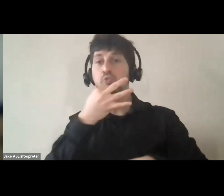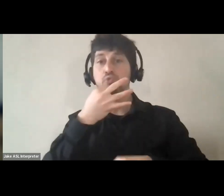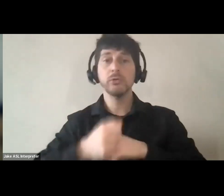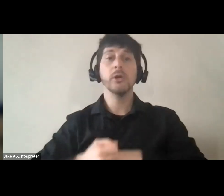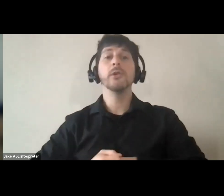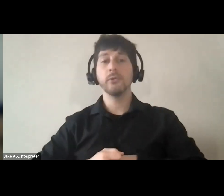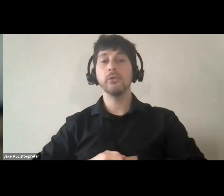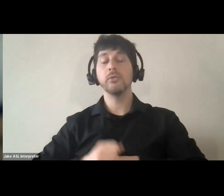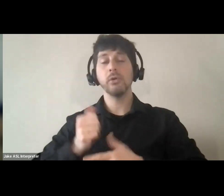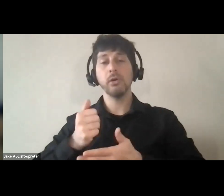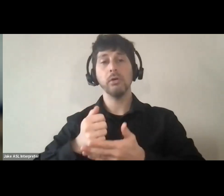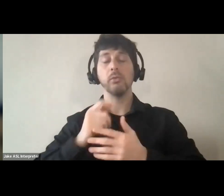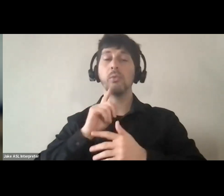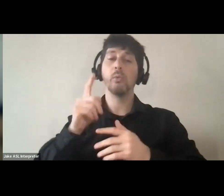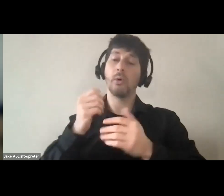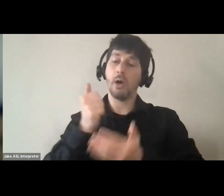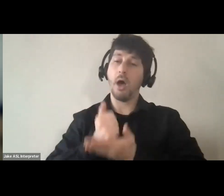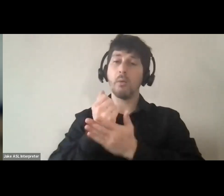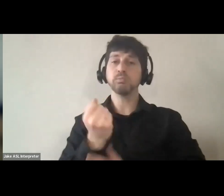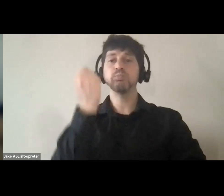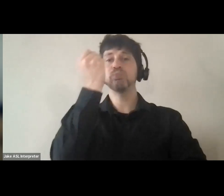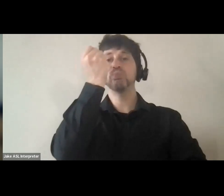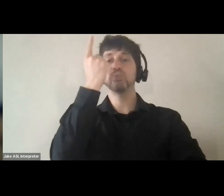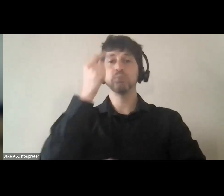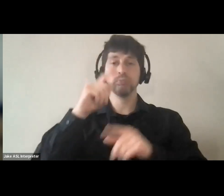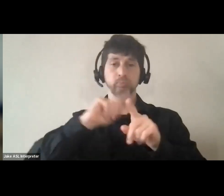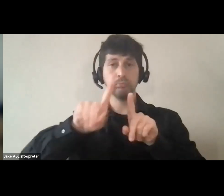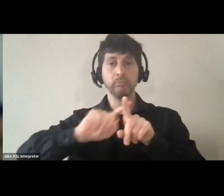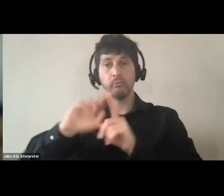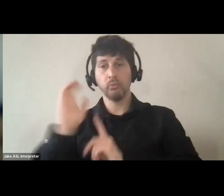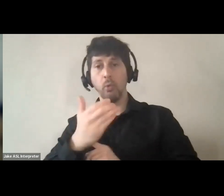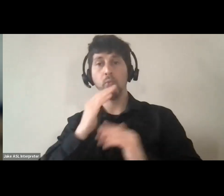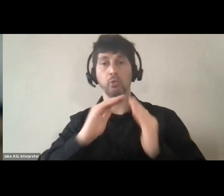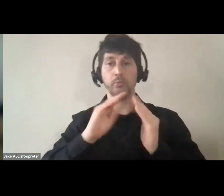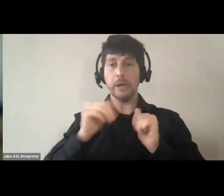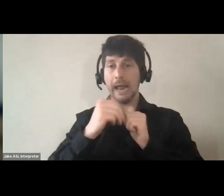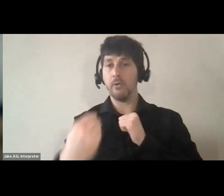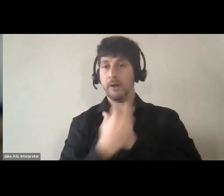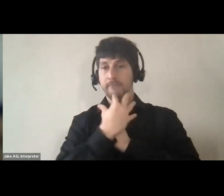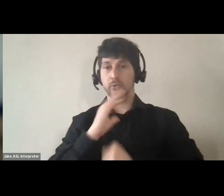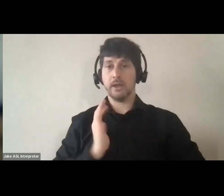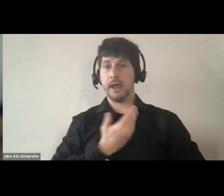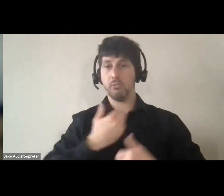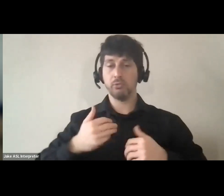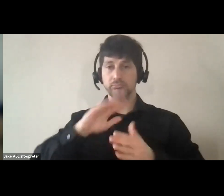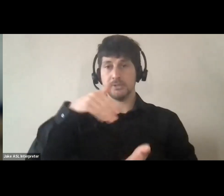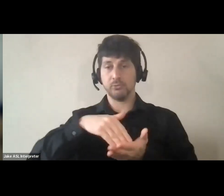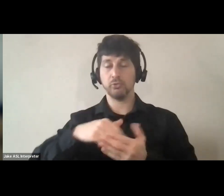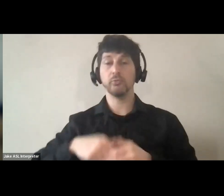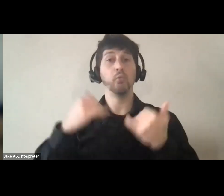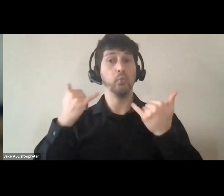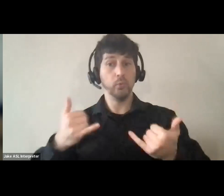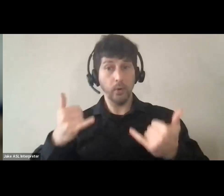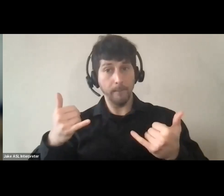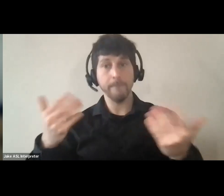kind of understanding different communities and different cultures and how that plays a role within our centers. Today, we have